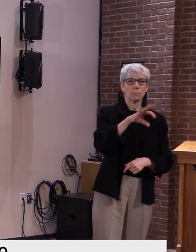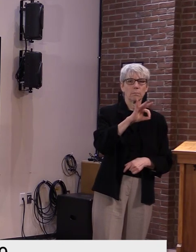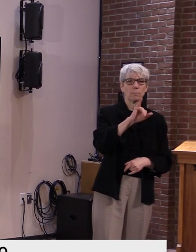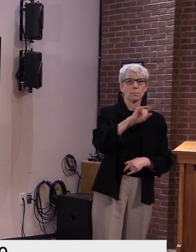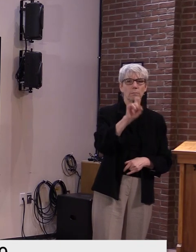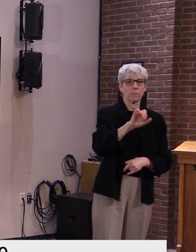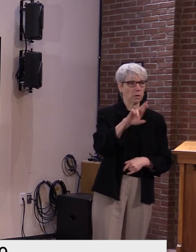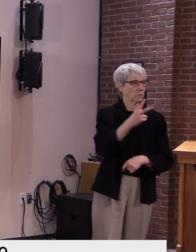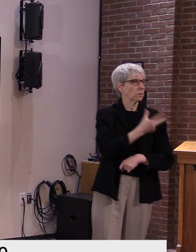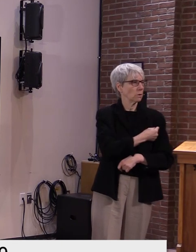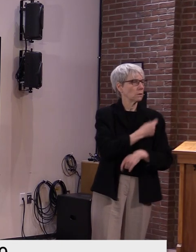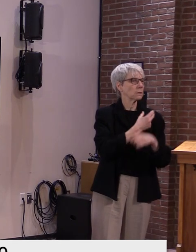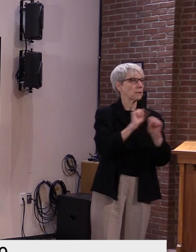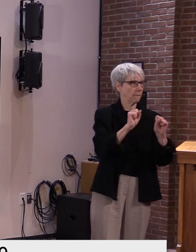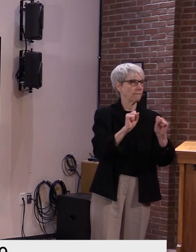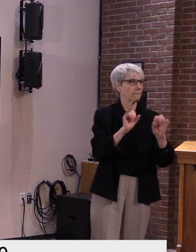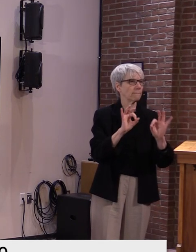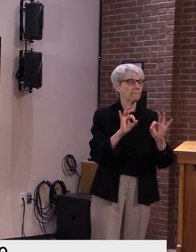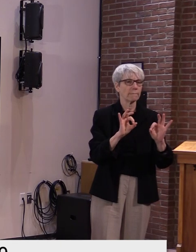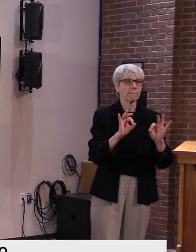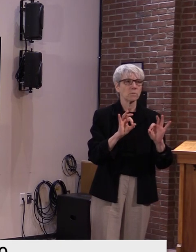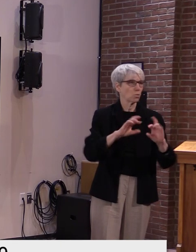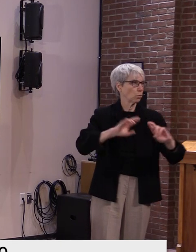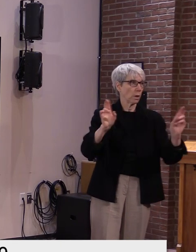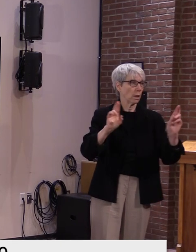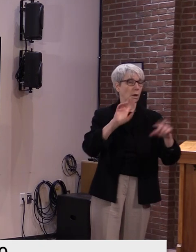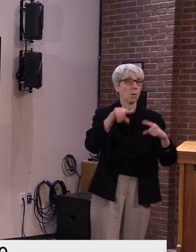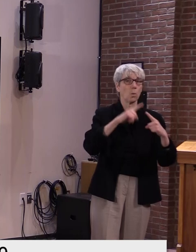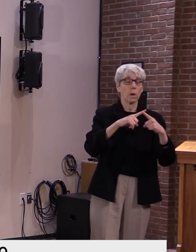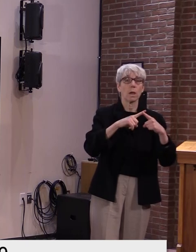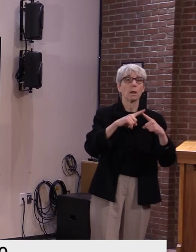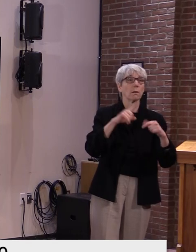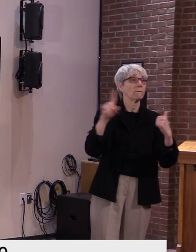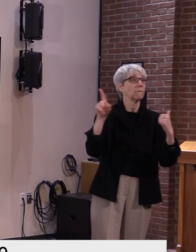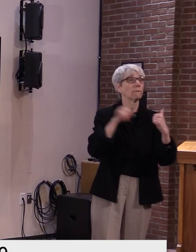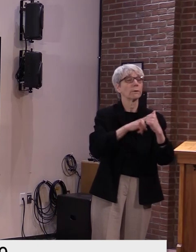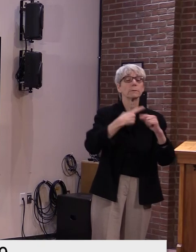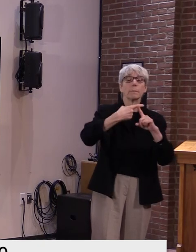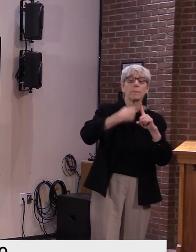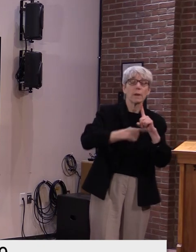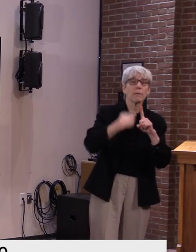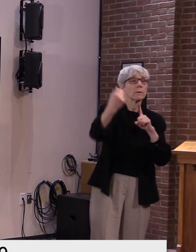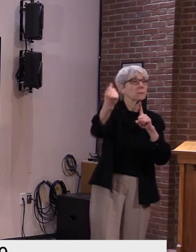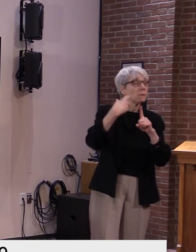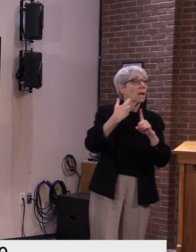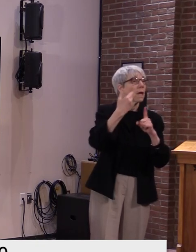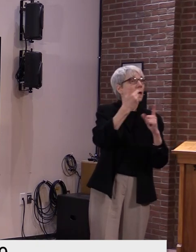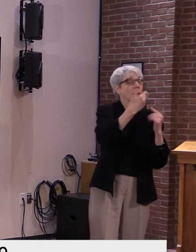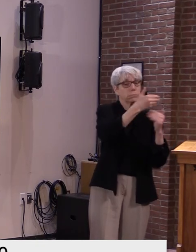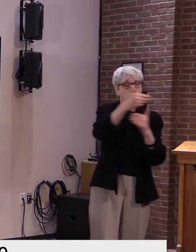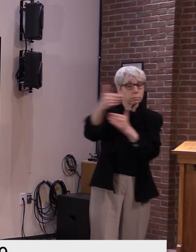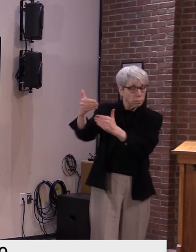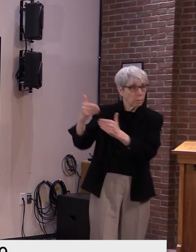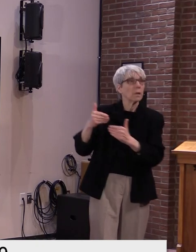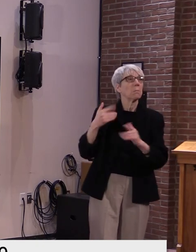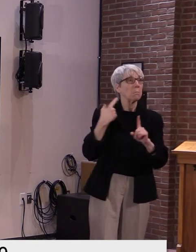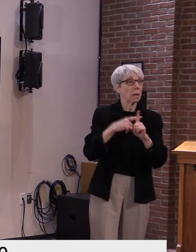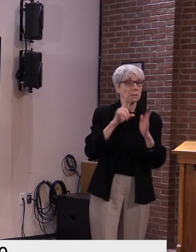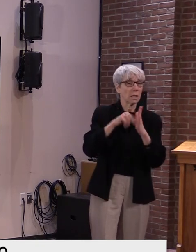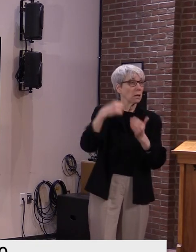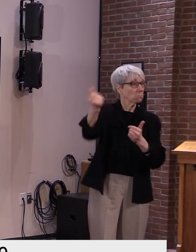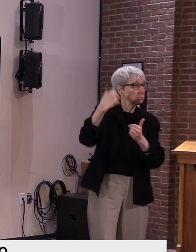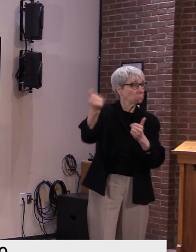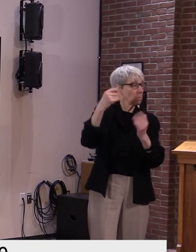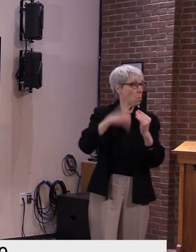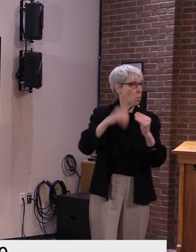good shape to receive both initial doses and then hopefully as the numbers ramp up to be able to accommodate those as well.